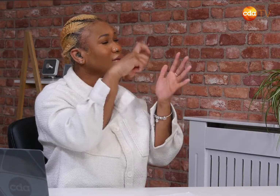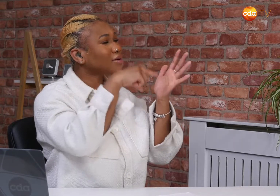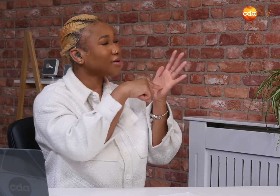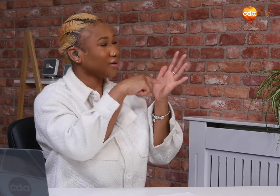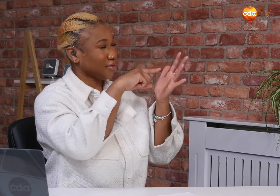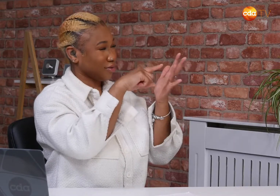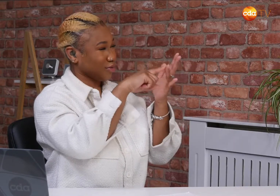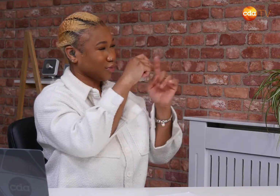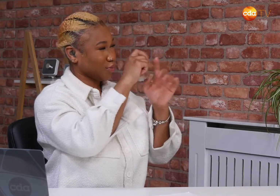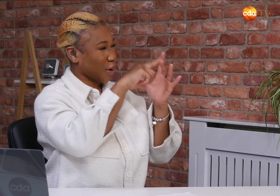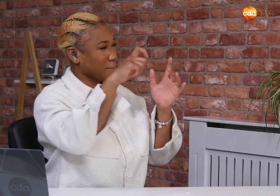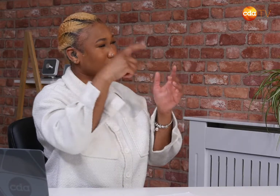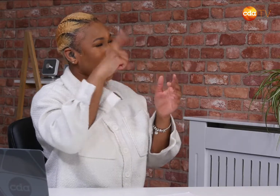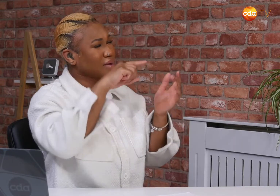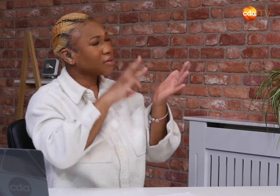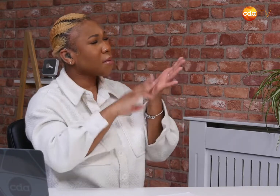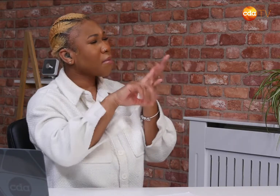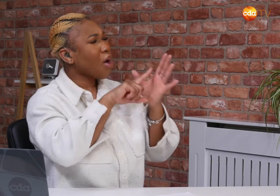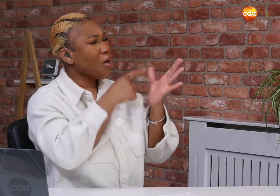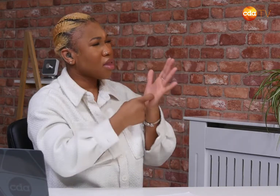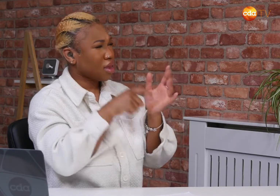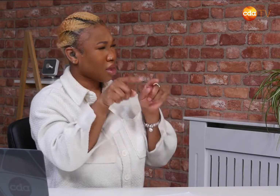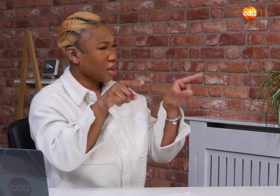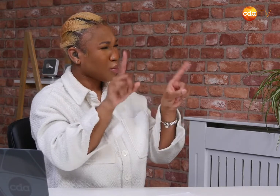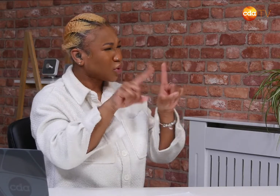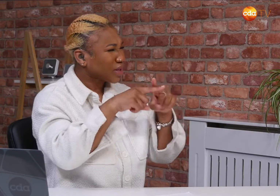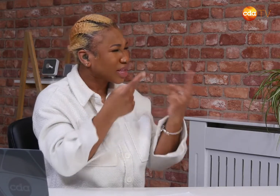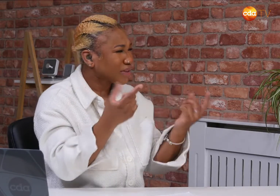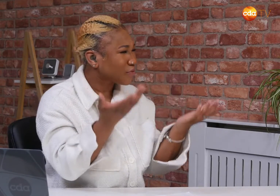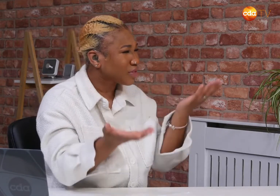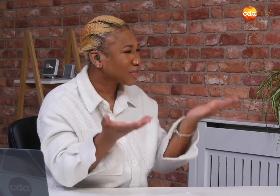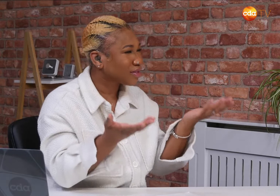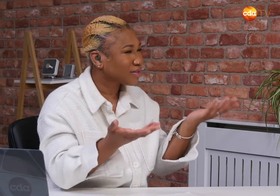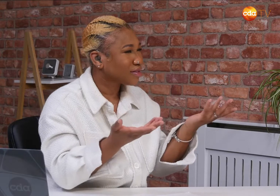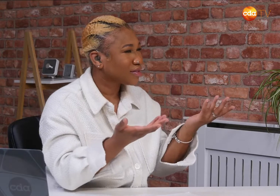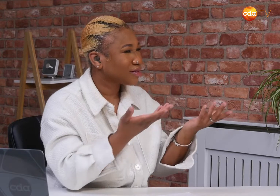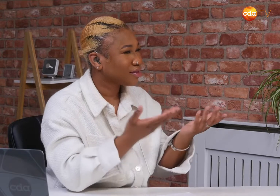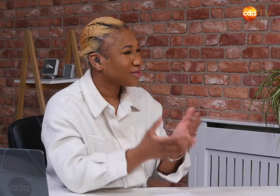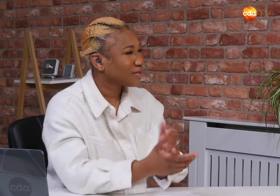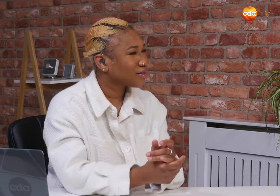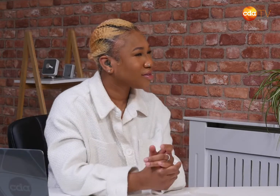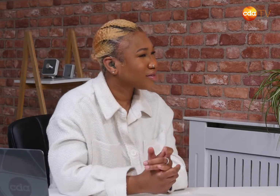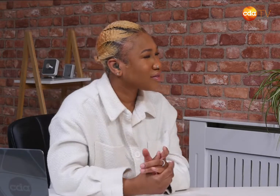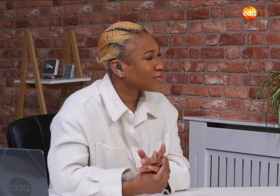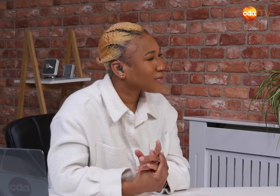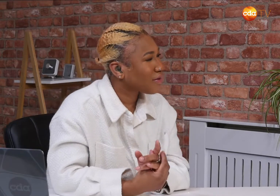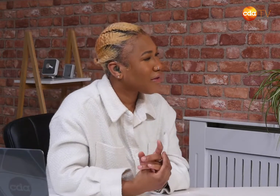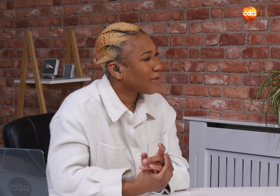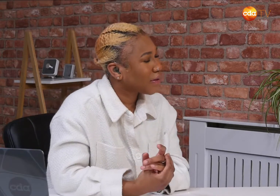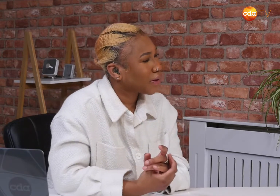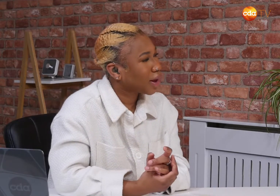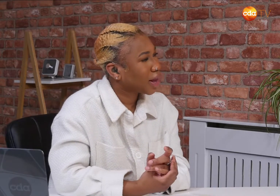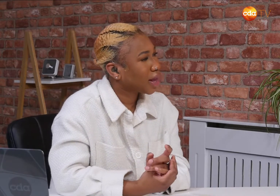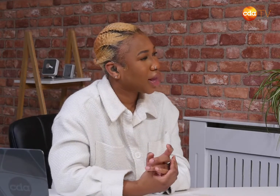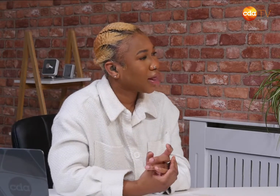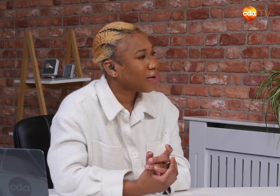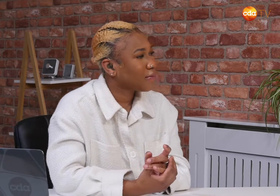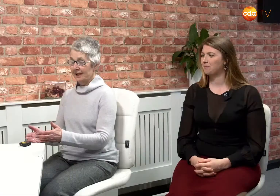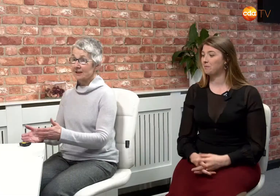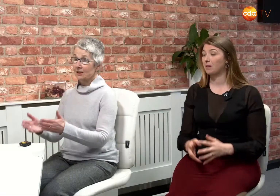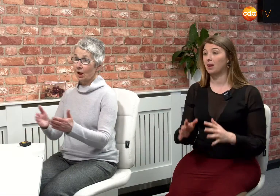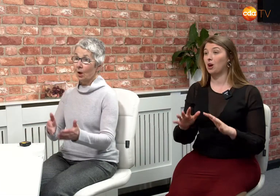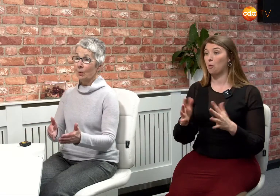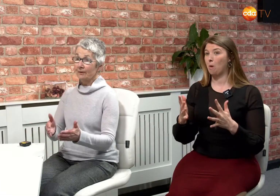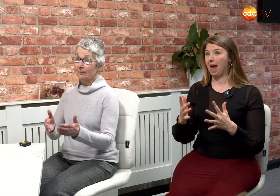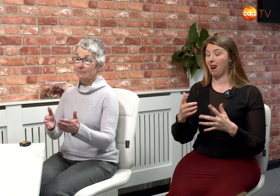Wow. So just to go back a little bit, you did mention about ectopic pregnancies and molar pregnancies. What's the difference between those two? Well,